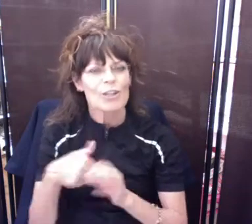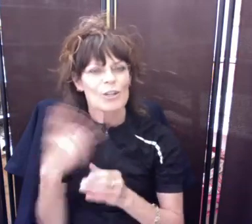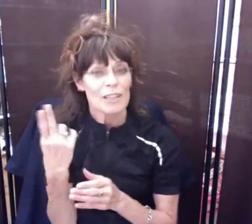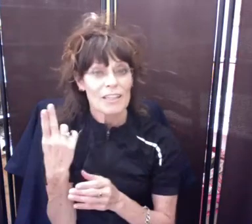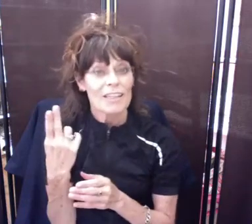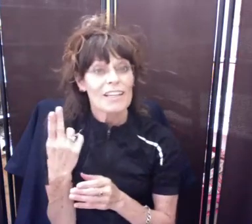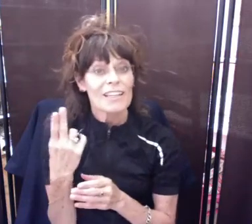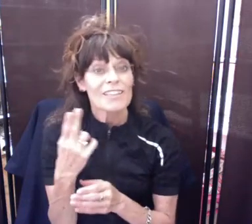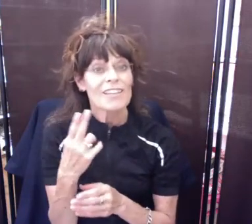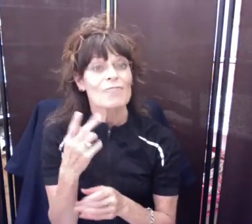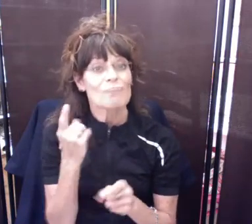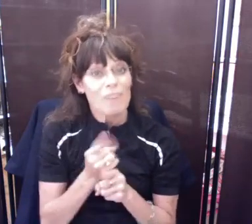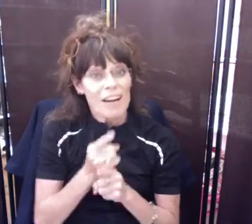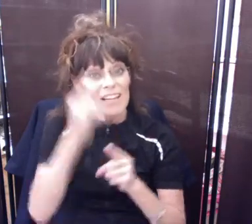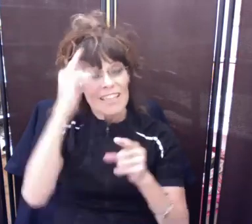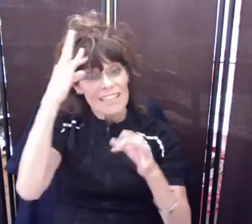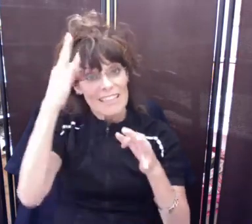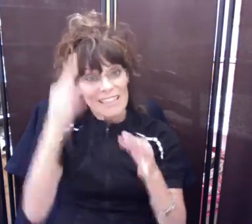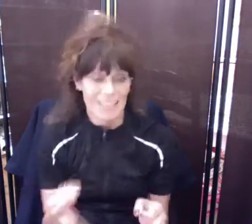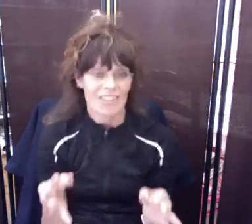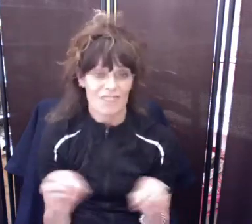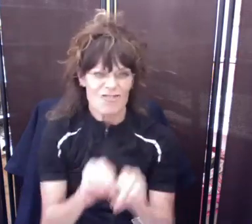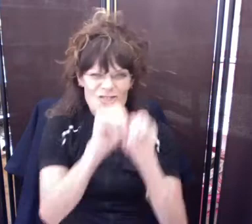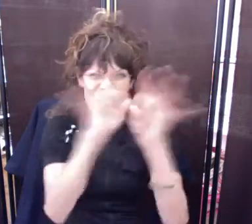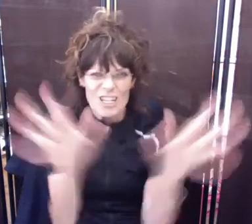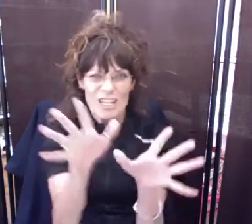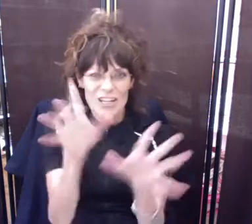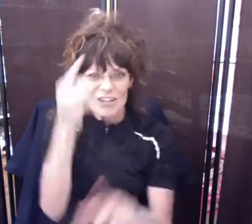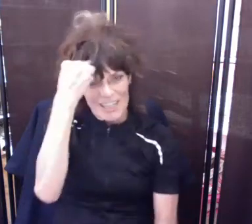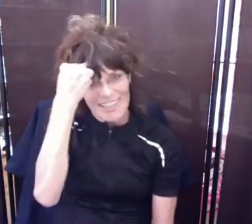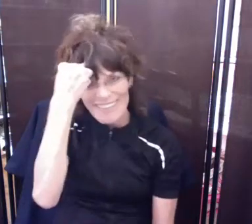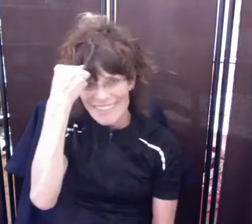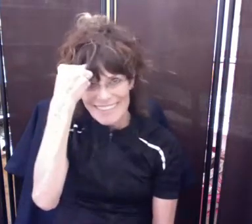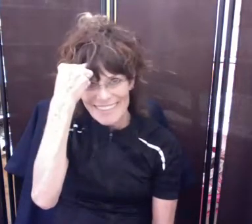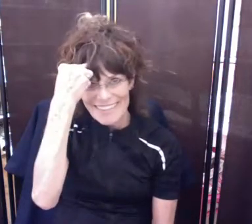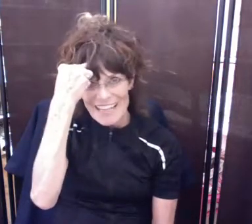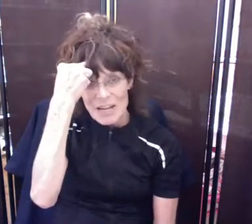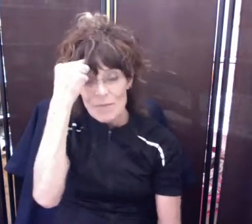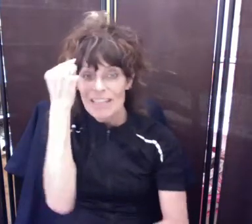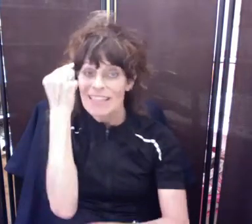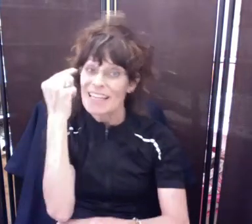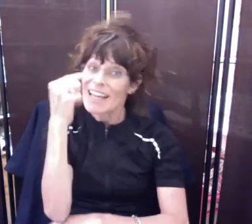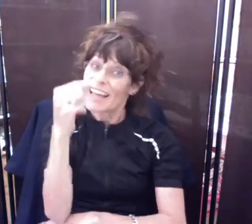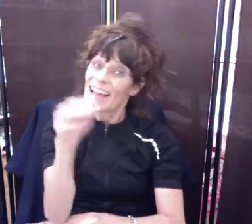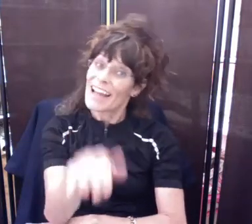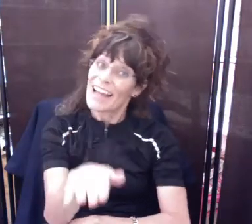idea. In the afternoon, sober as a jaybird, in the afternoon,